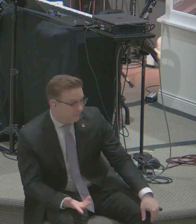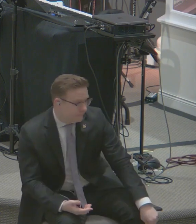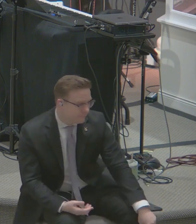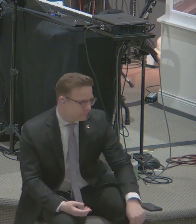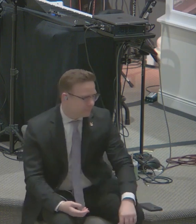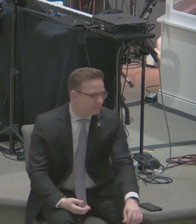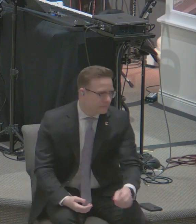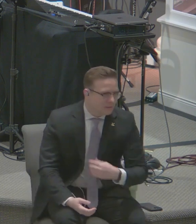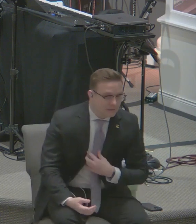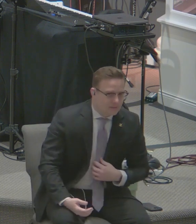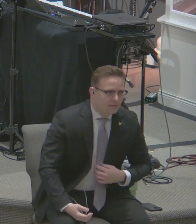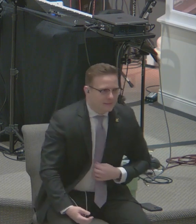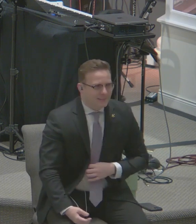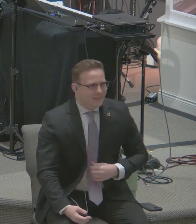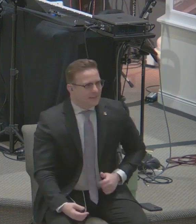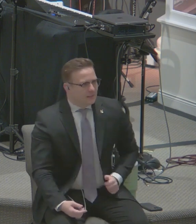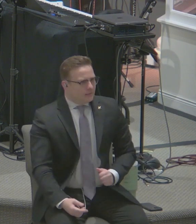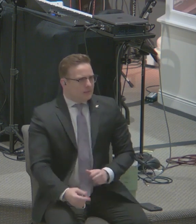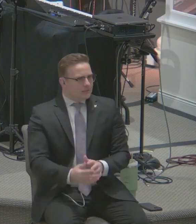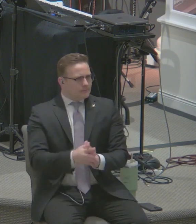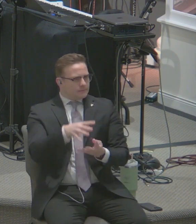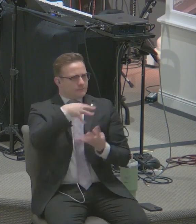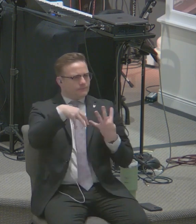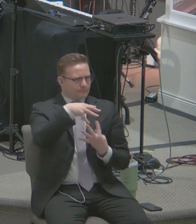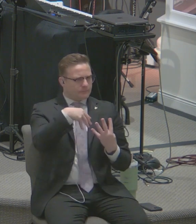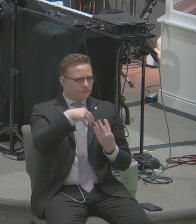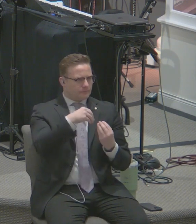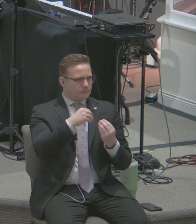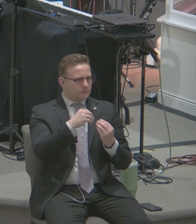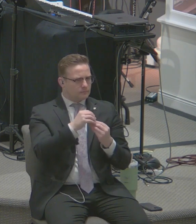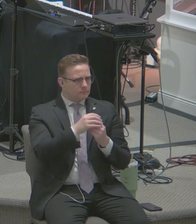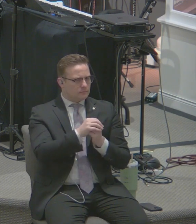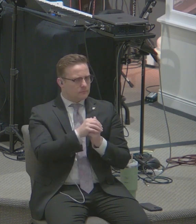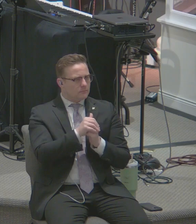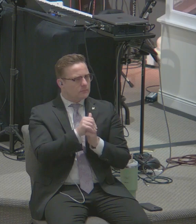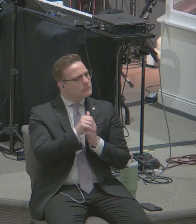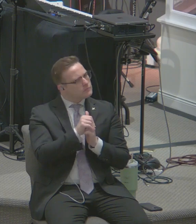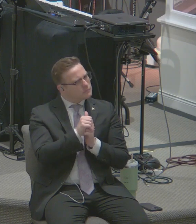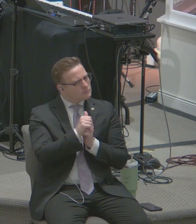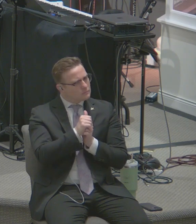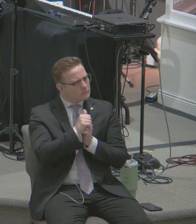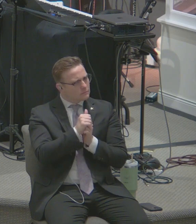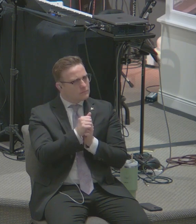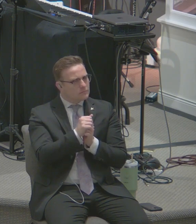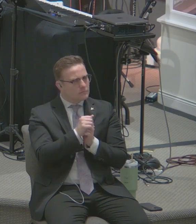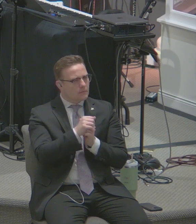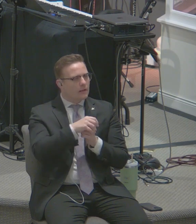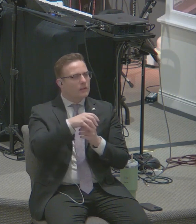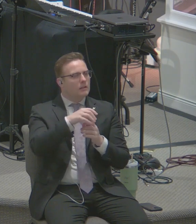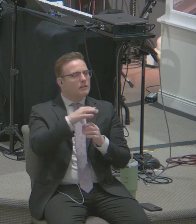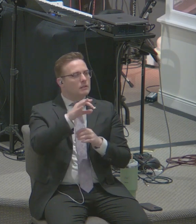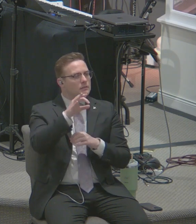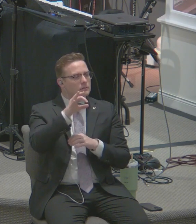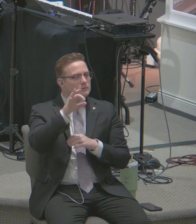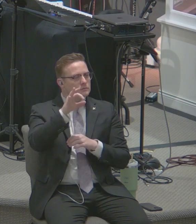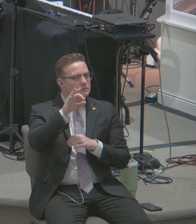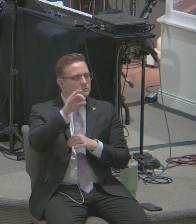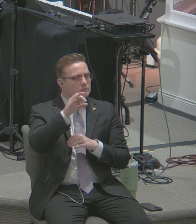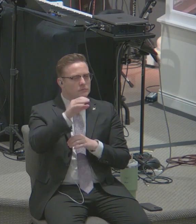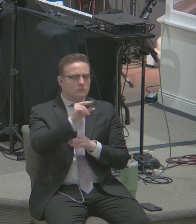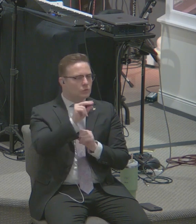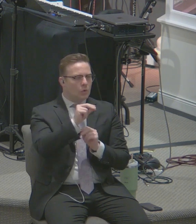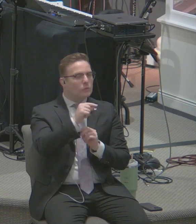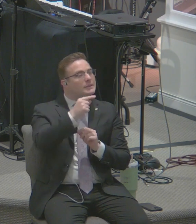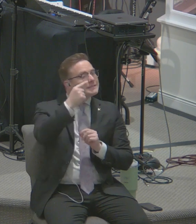You know, I'm going to tell you, I've heard stories over the years of people who have come, and some